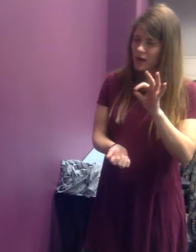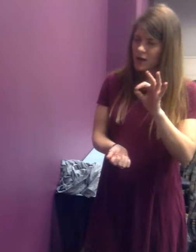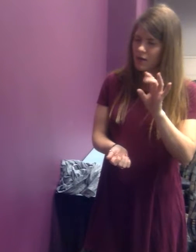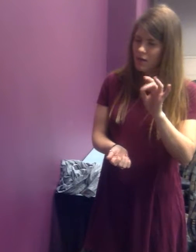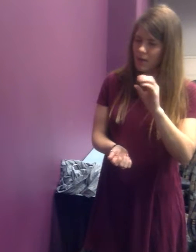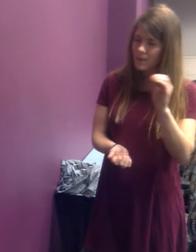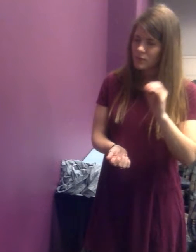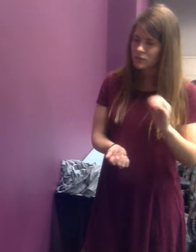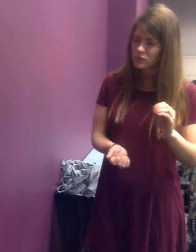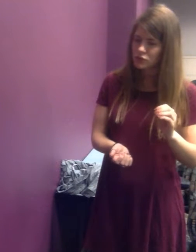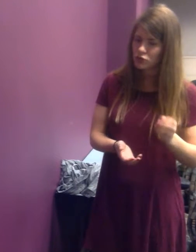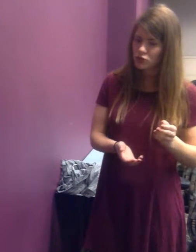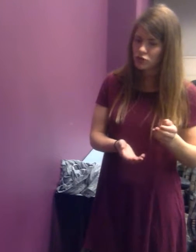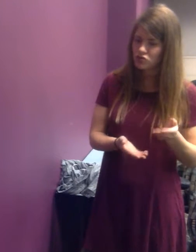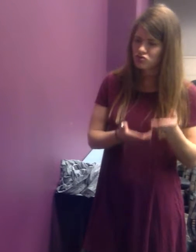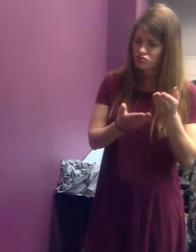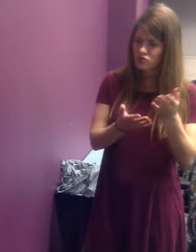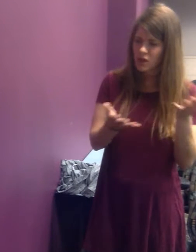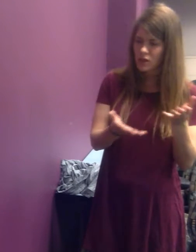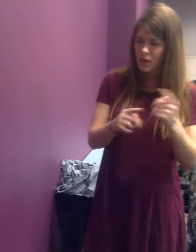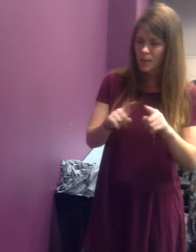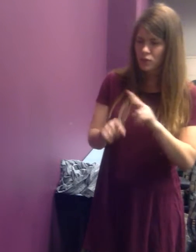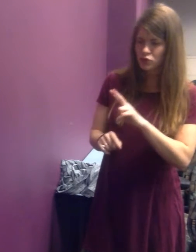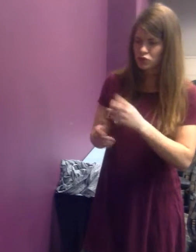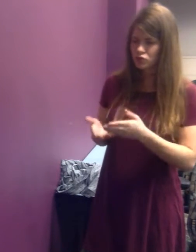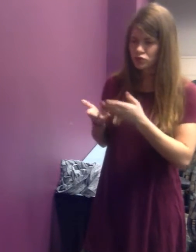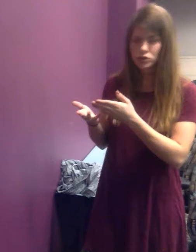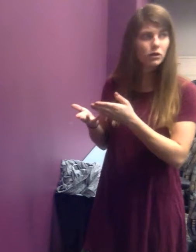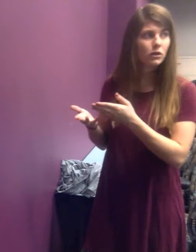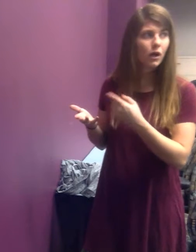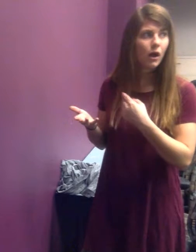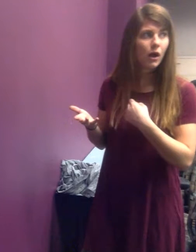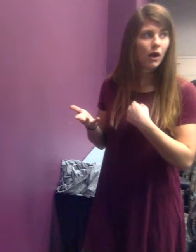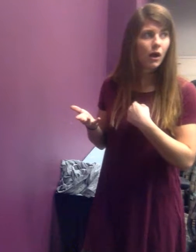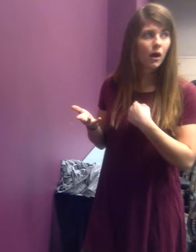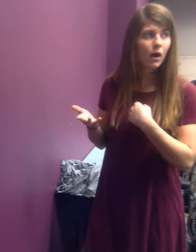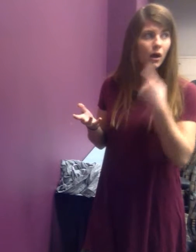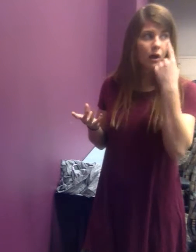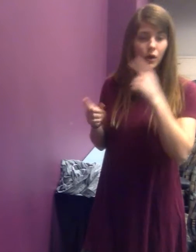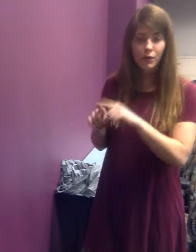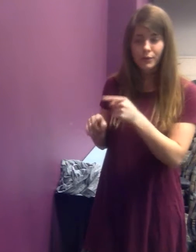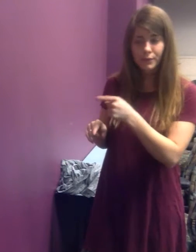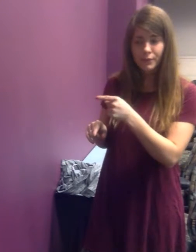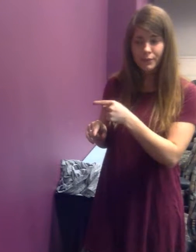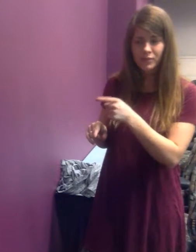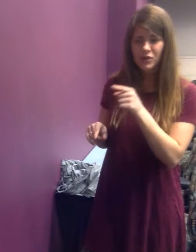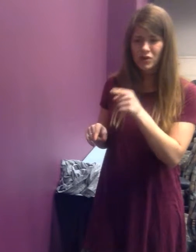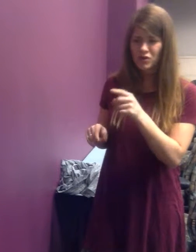2. You're taking a big risk with those kids. It was a very key factor in 10